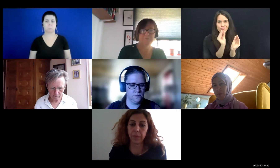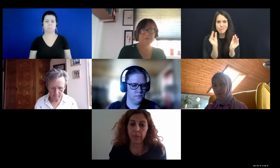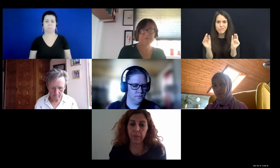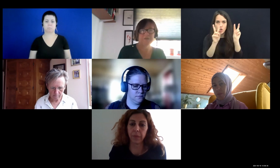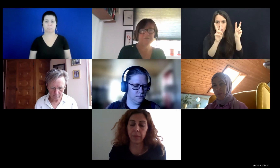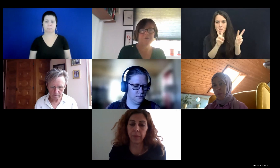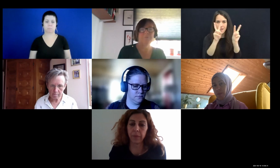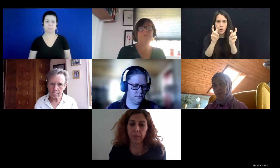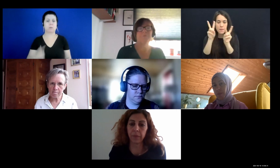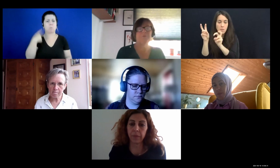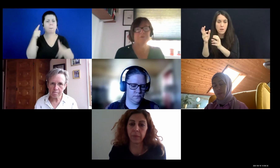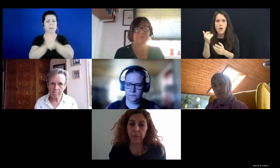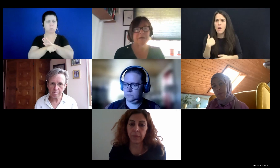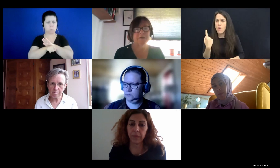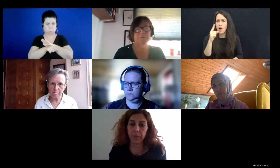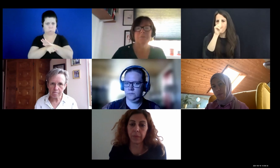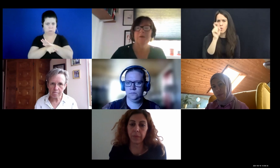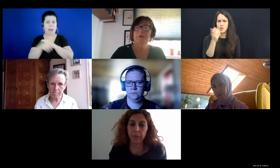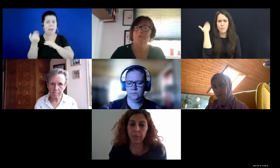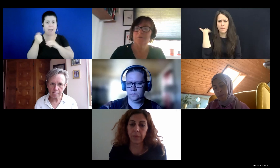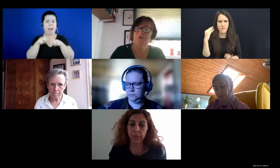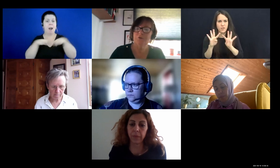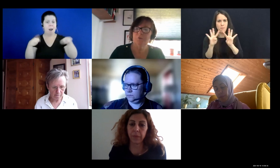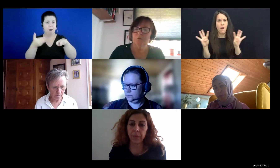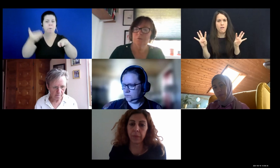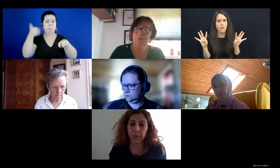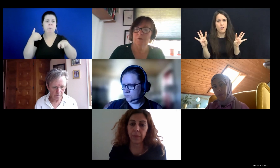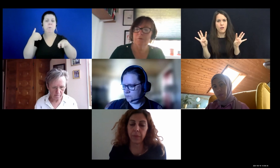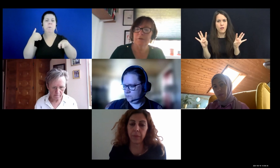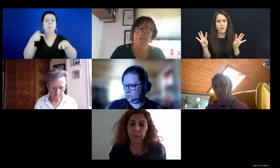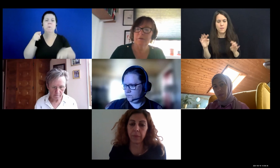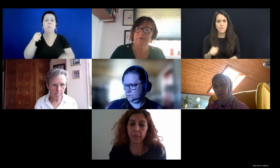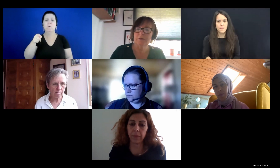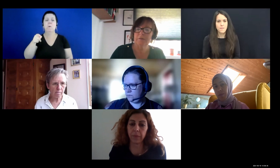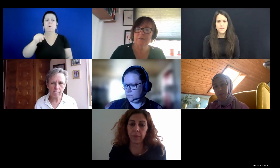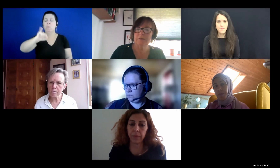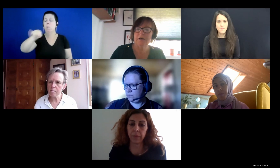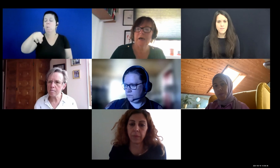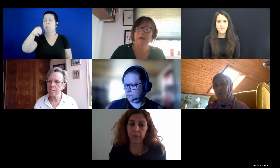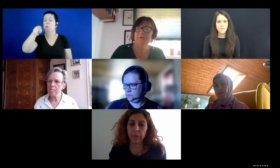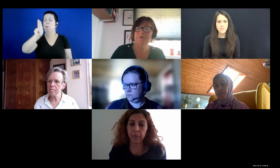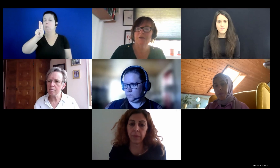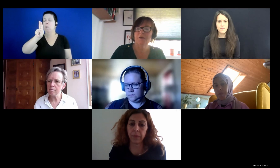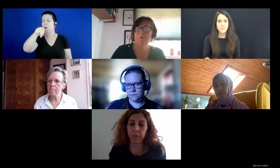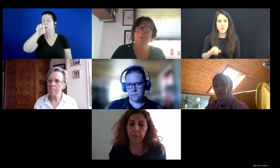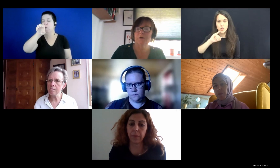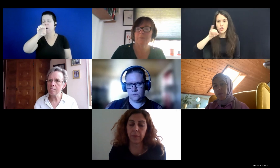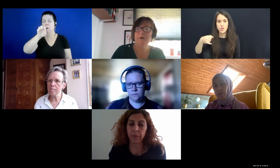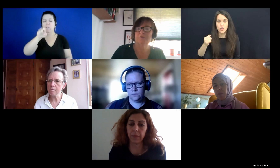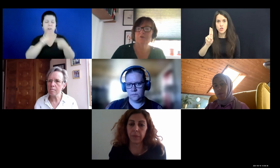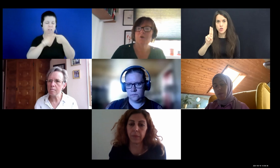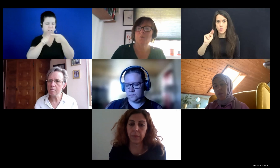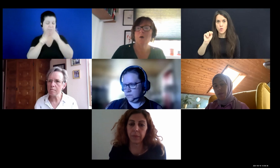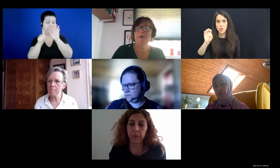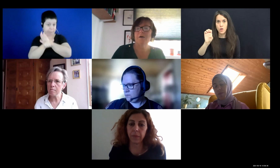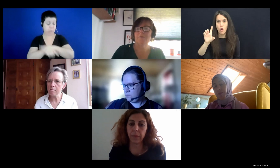actually, which is from the previous panel, from June Lowry Kingston, and it was